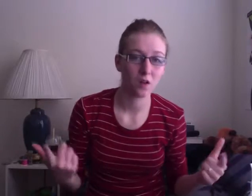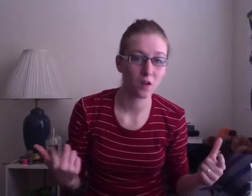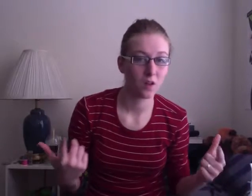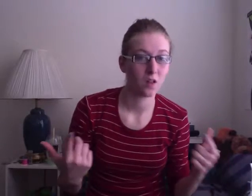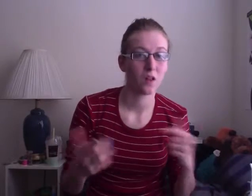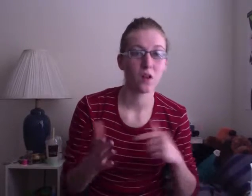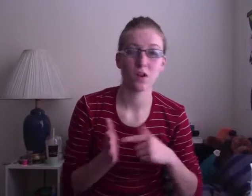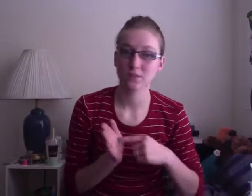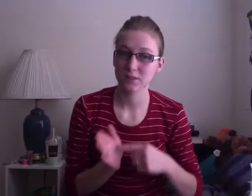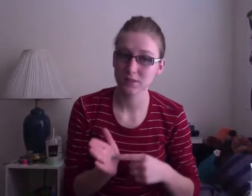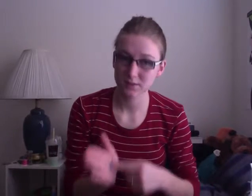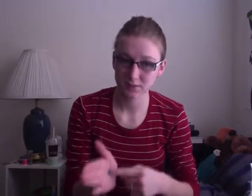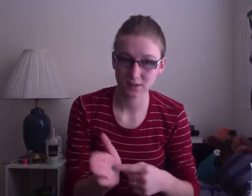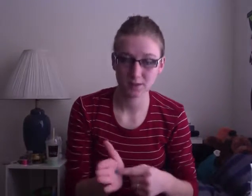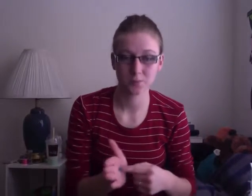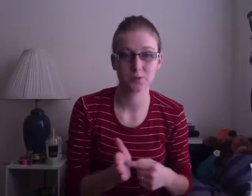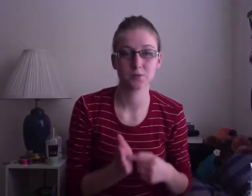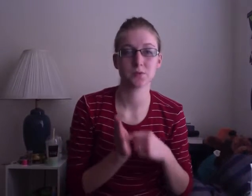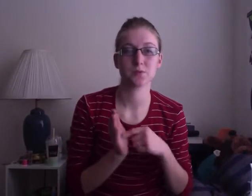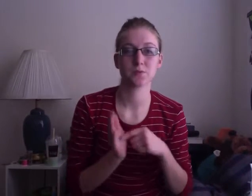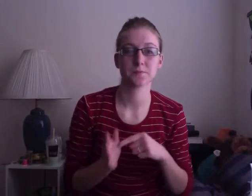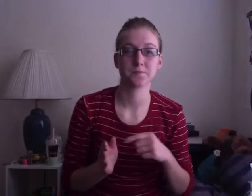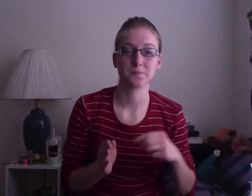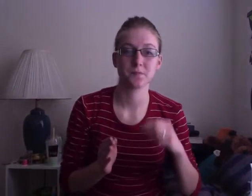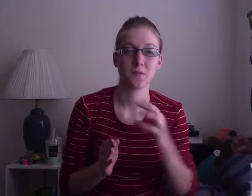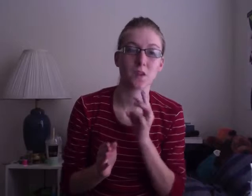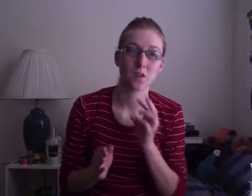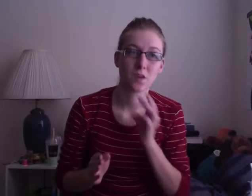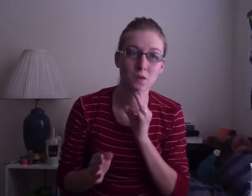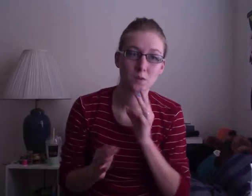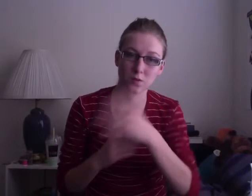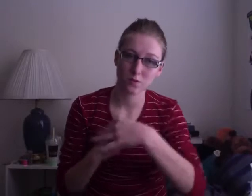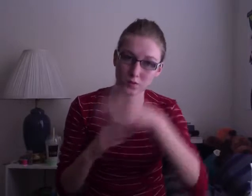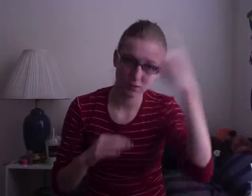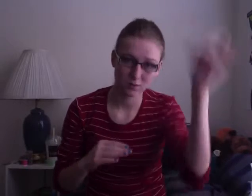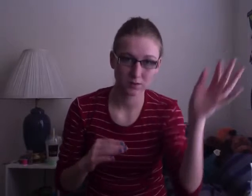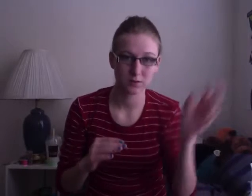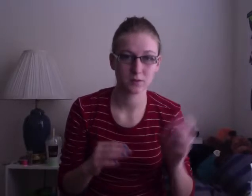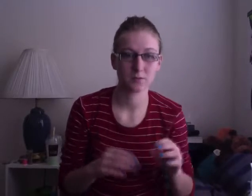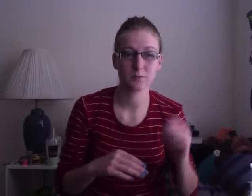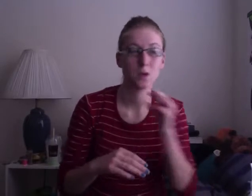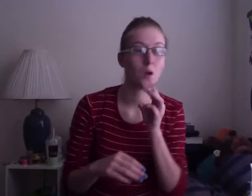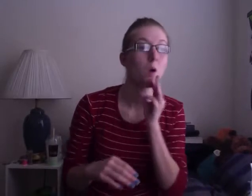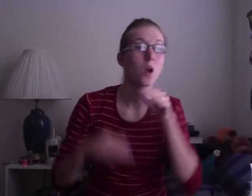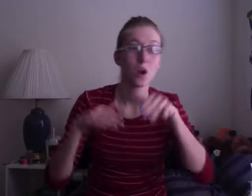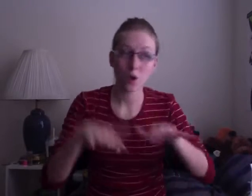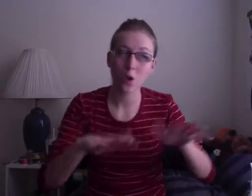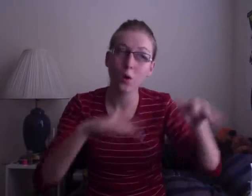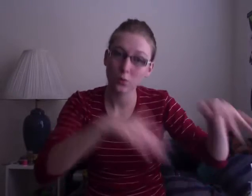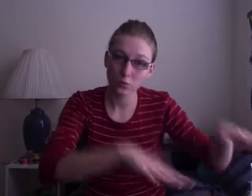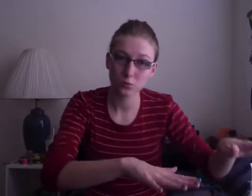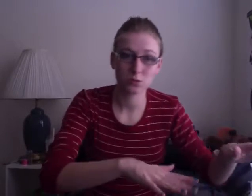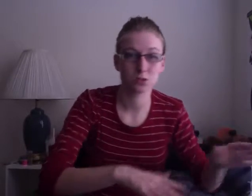oceans, and we looked at principles of desalination. What was one principle that we used in desalination as